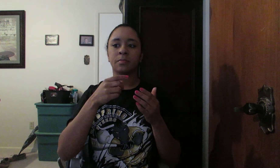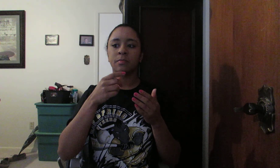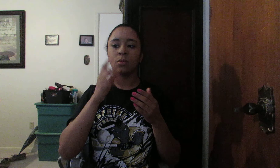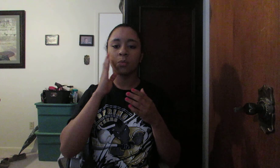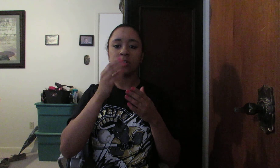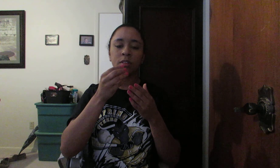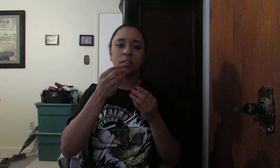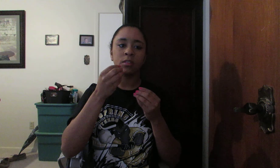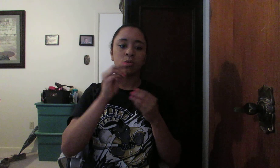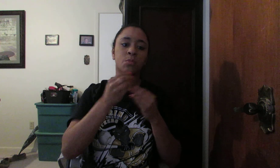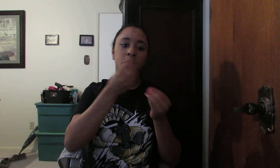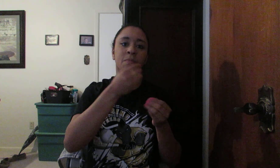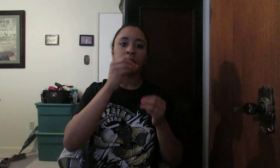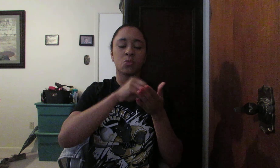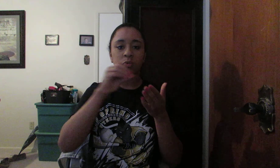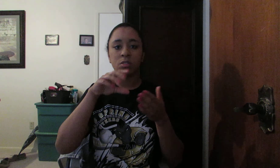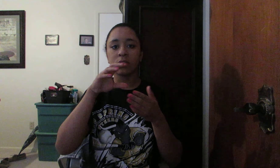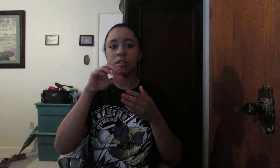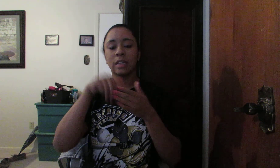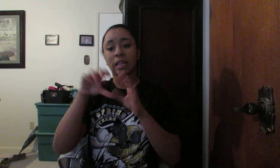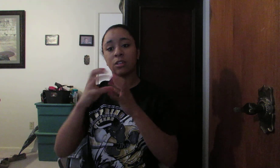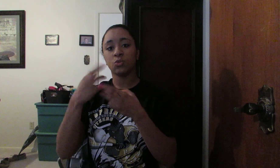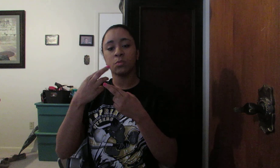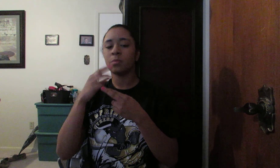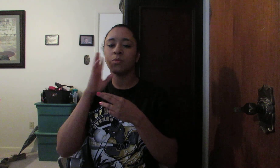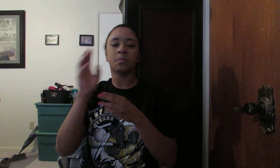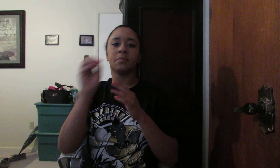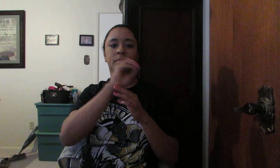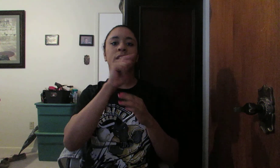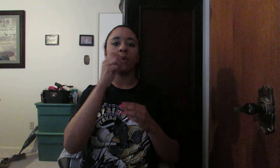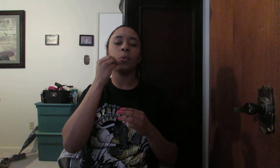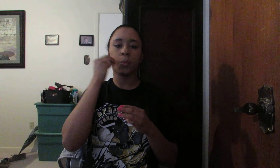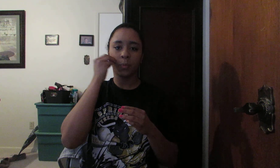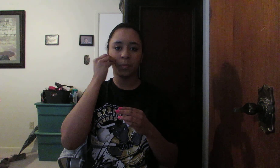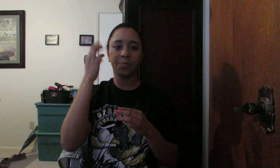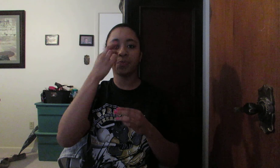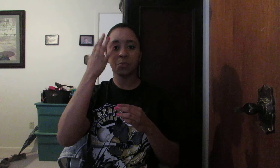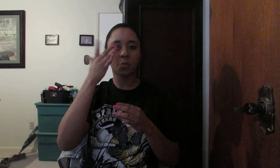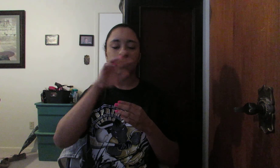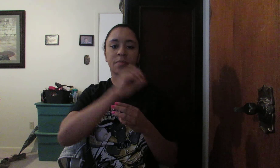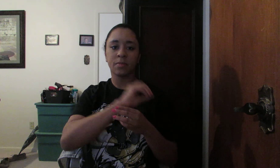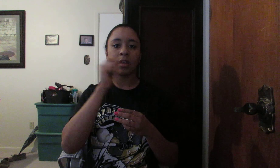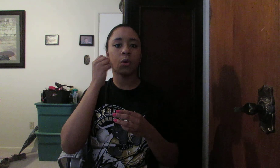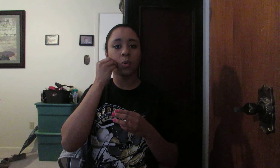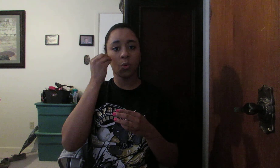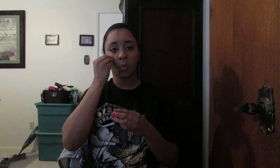students is not done in the classroom, but it is done at home. And the reason it is done at home is that the learning and critical